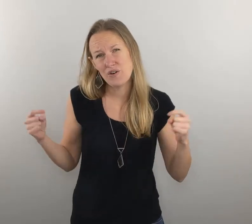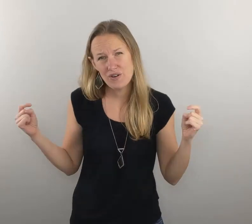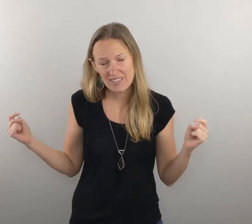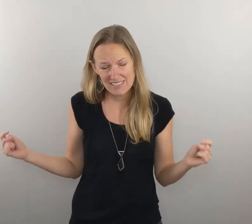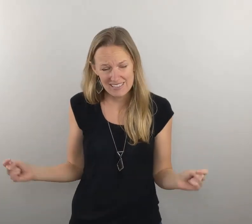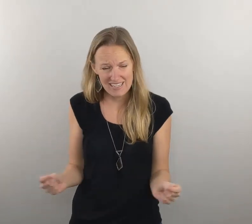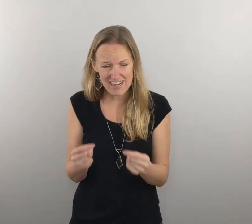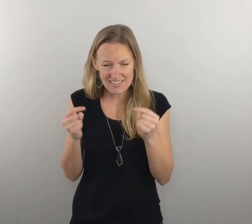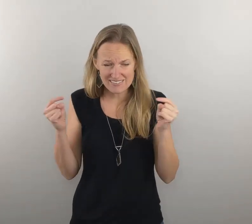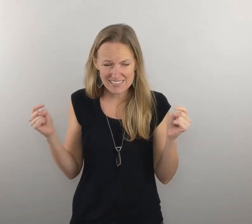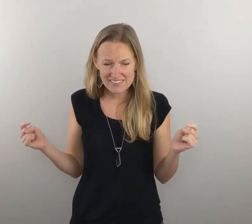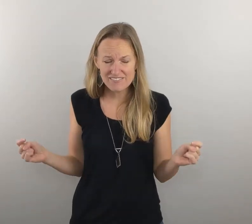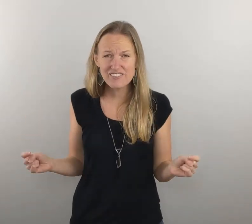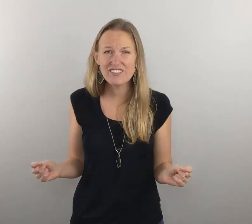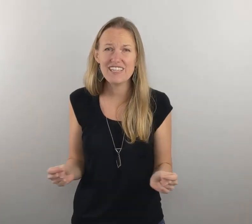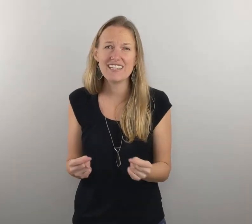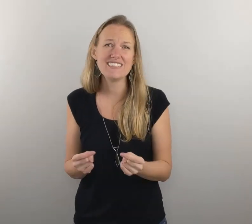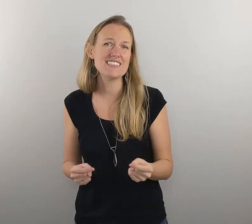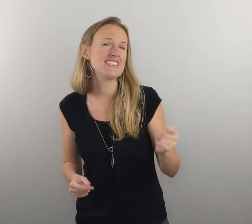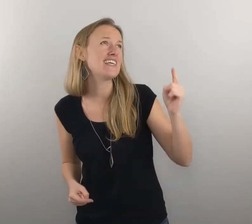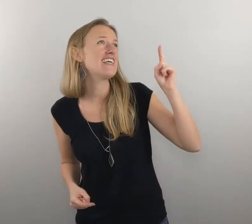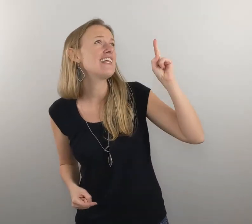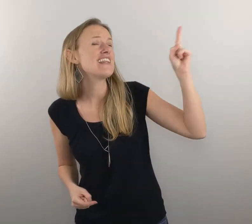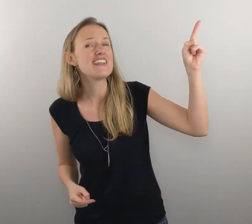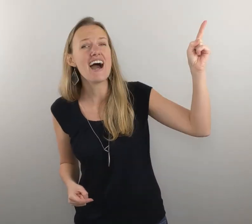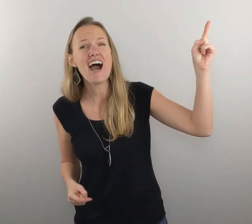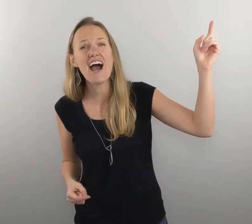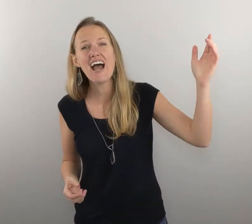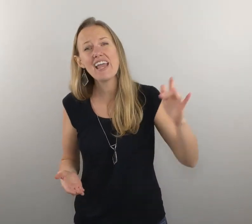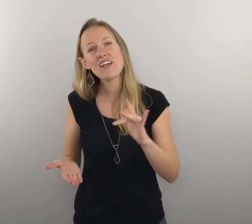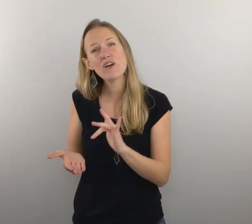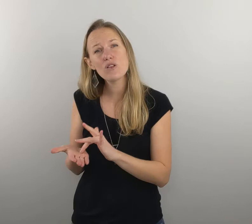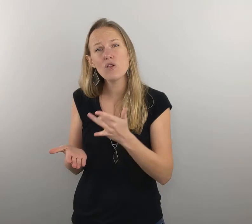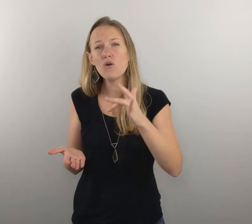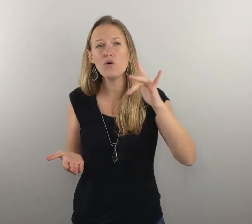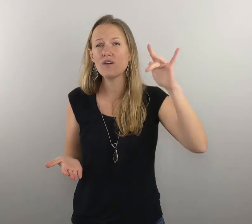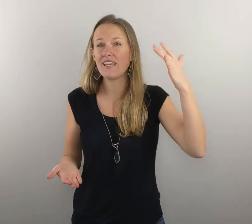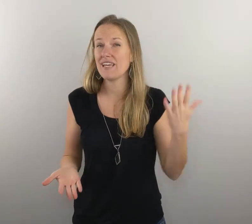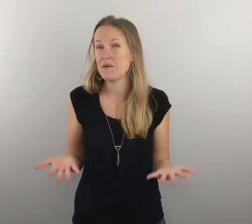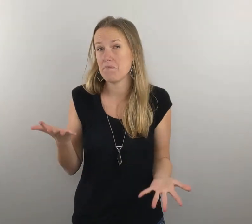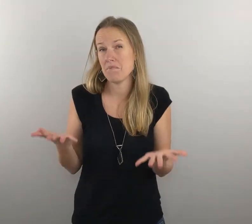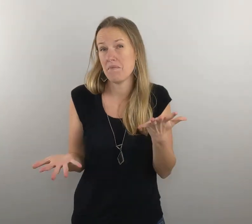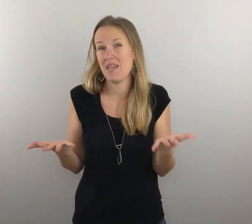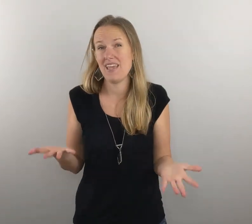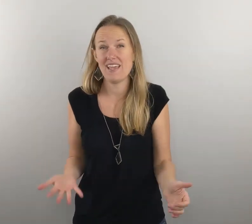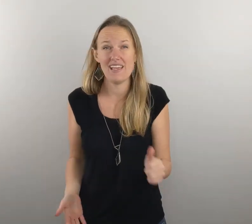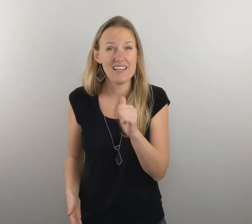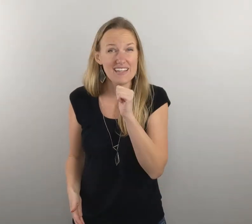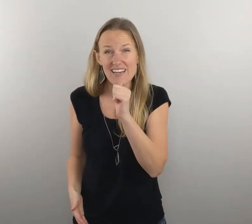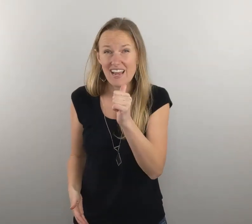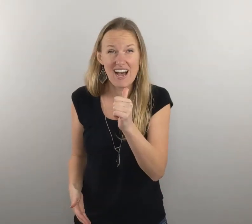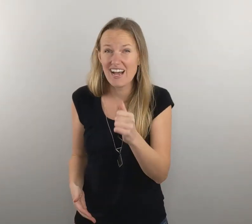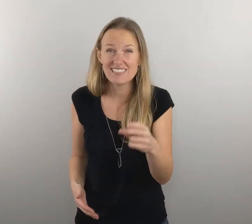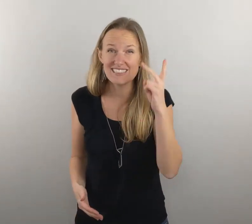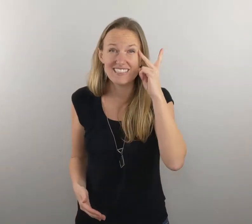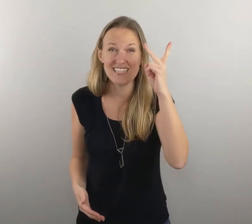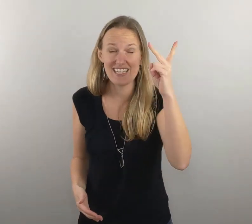though the eye of sinfulness thy glory may not see.